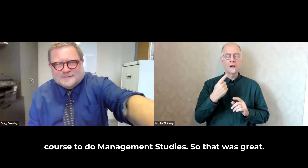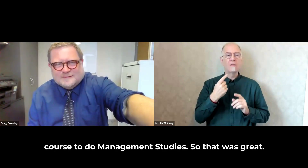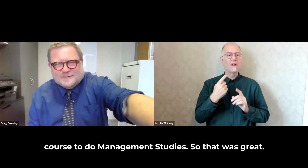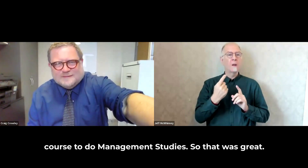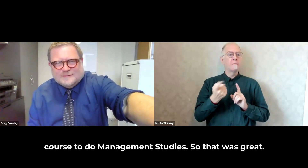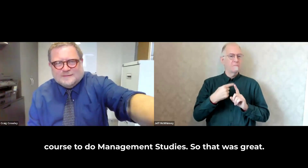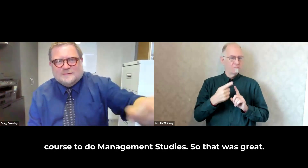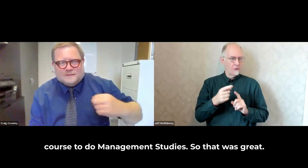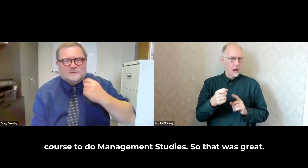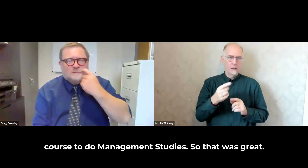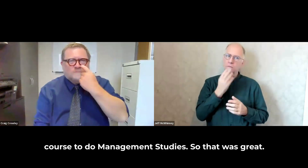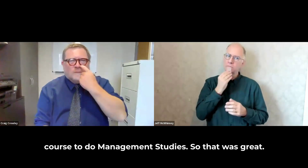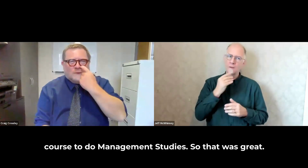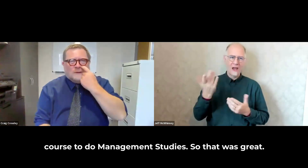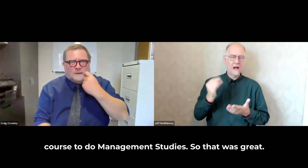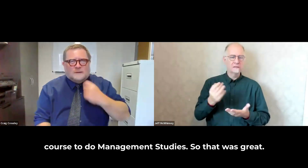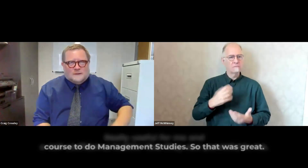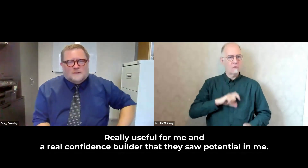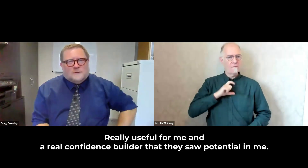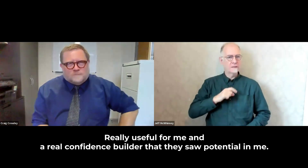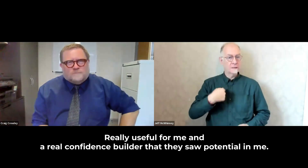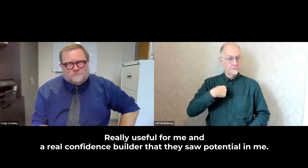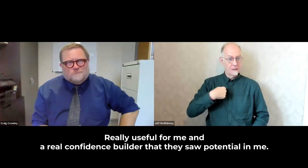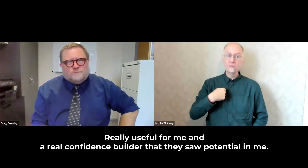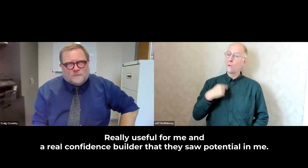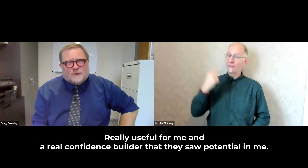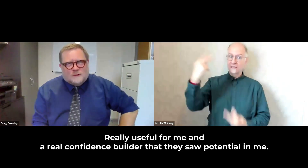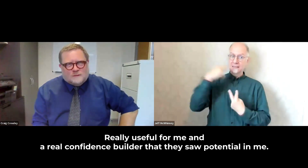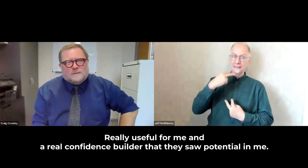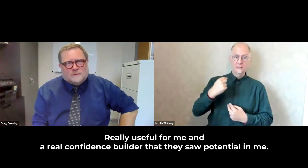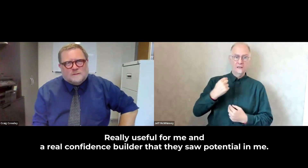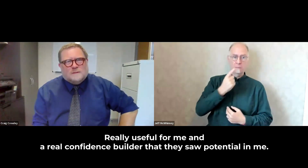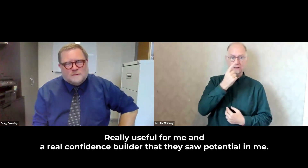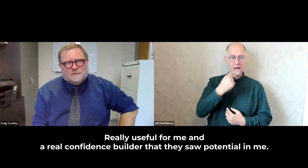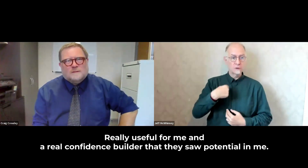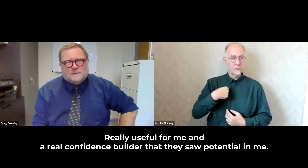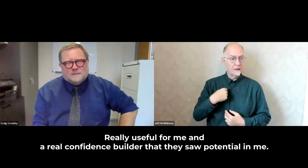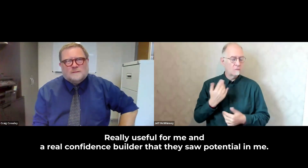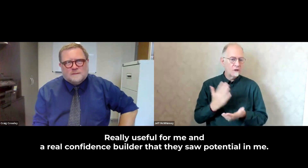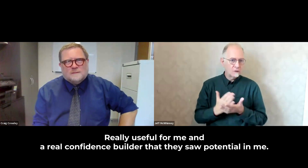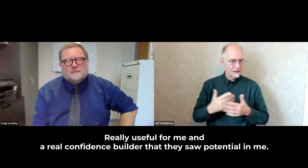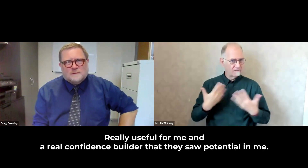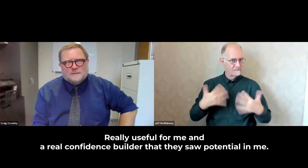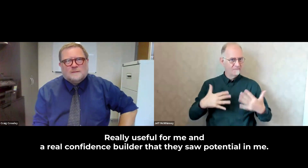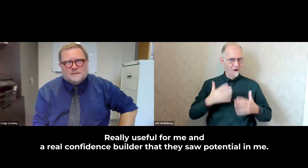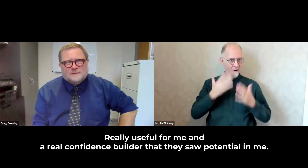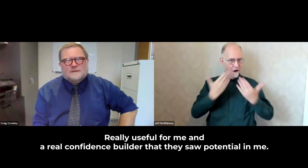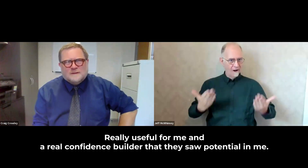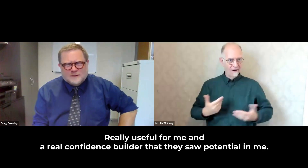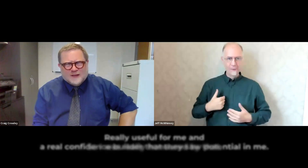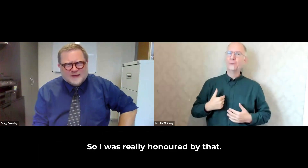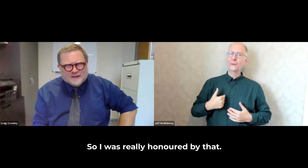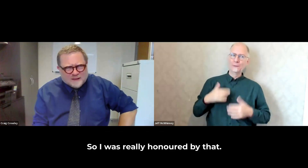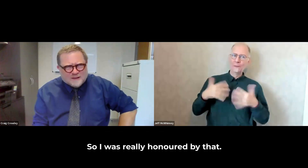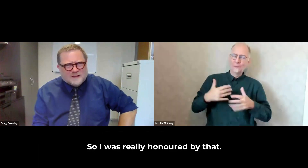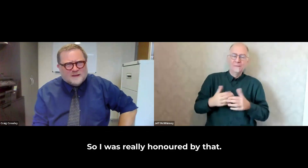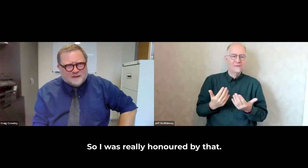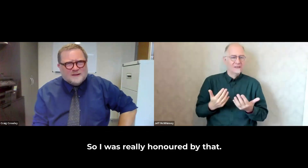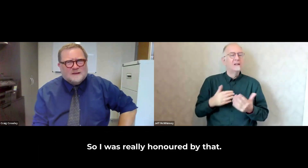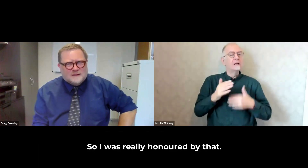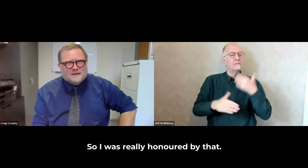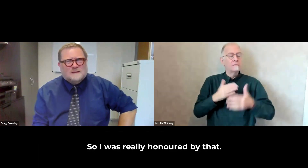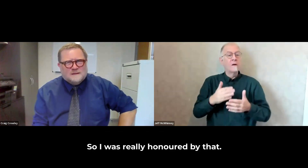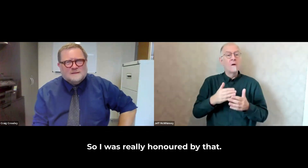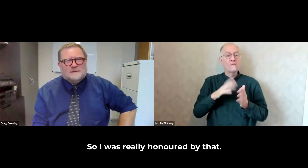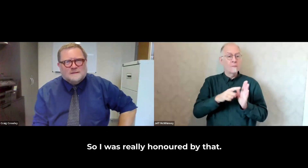studies. So that was great. Really useful for me and a real confidence builder that they saw potential in me. So I was